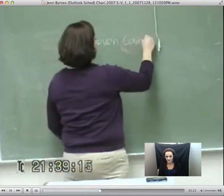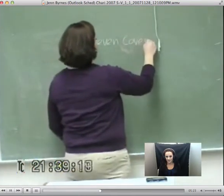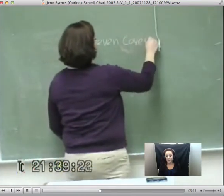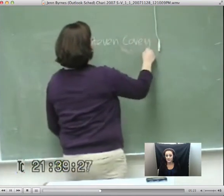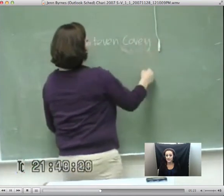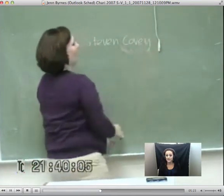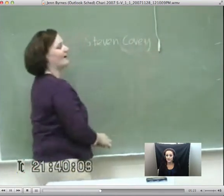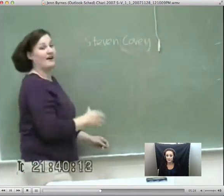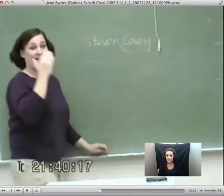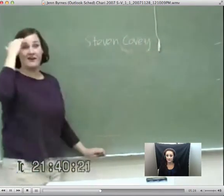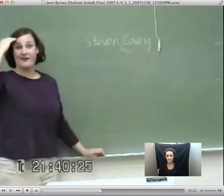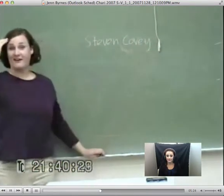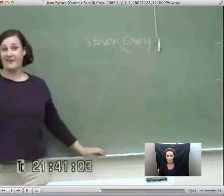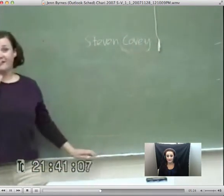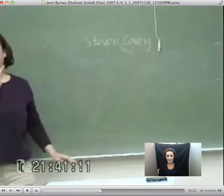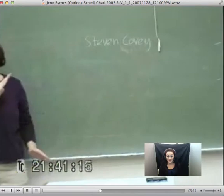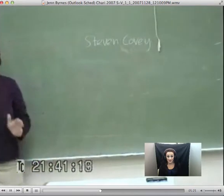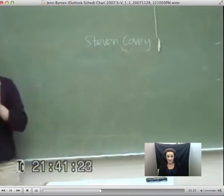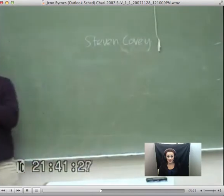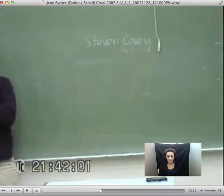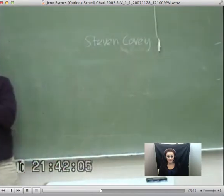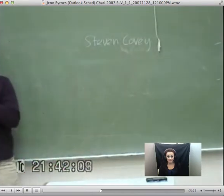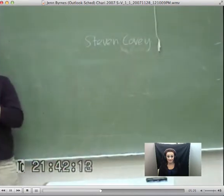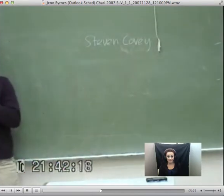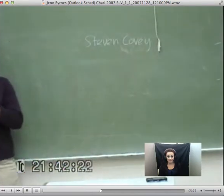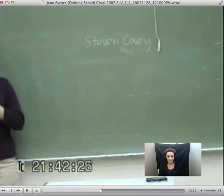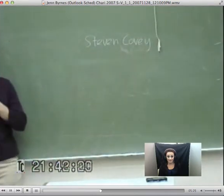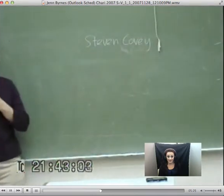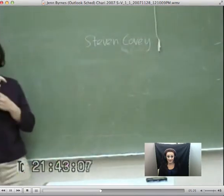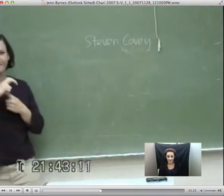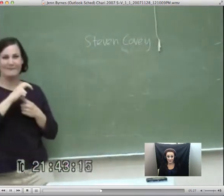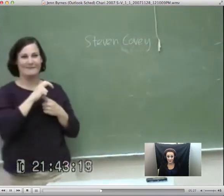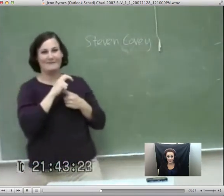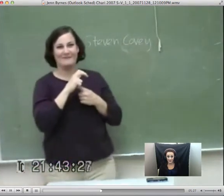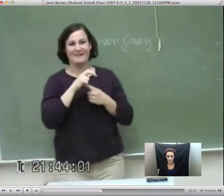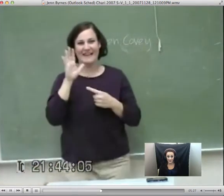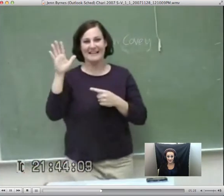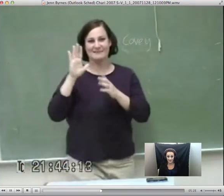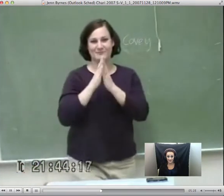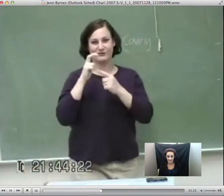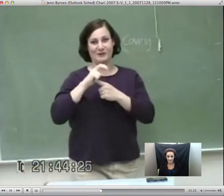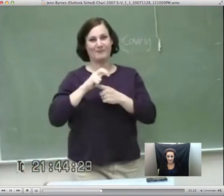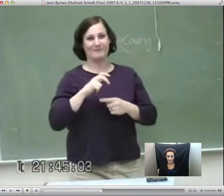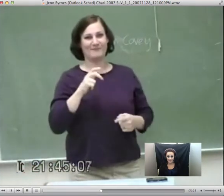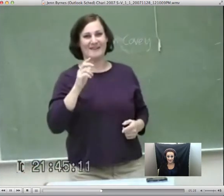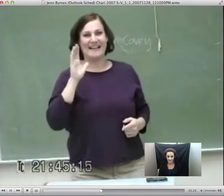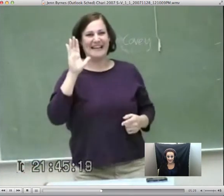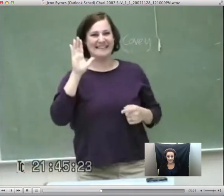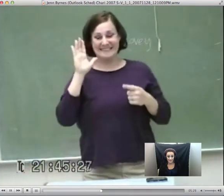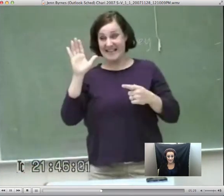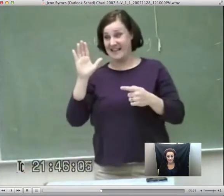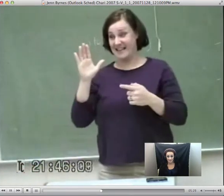Oh, Stephen Covey. So do you know him? He wrote a book. His book is